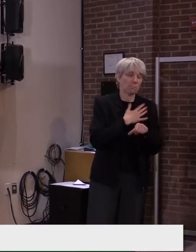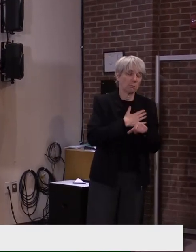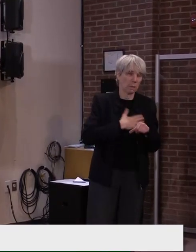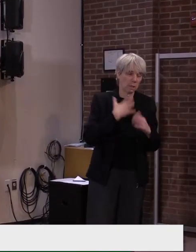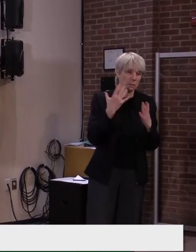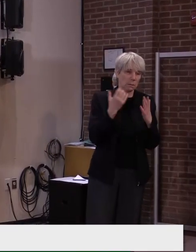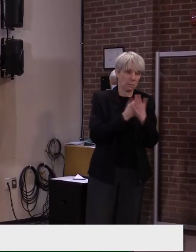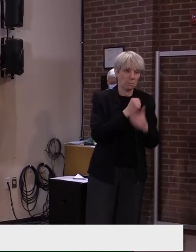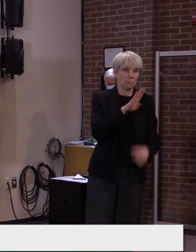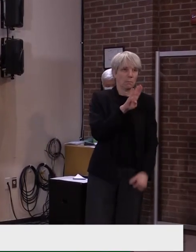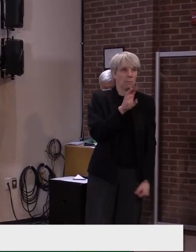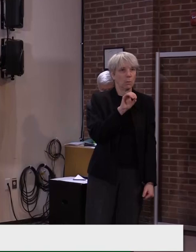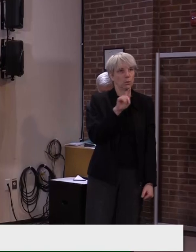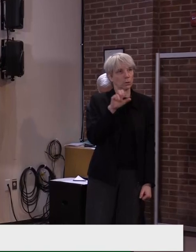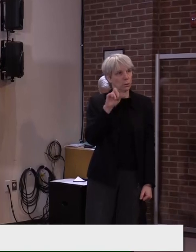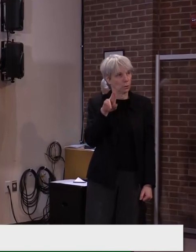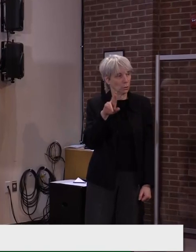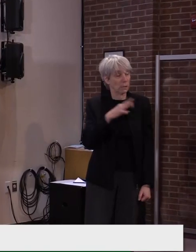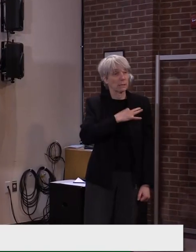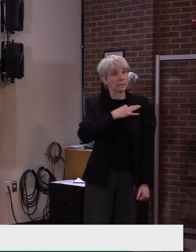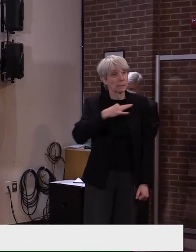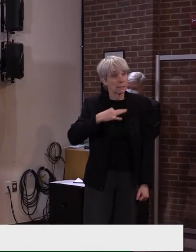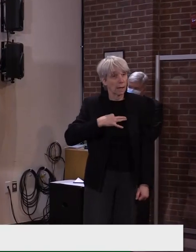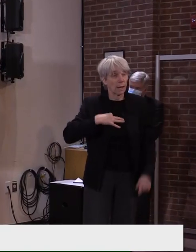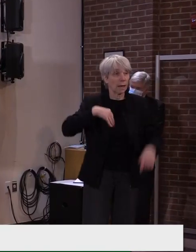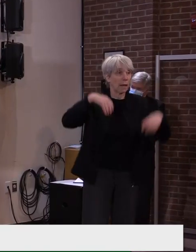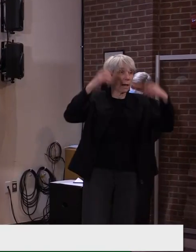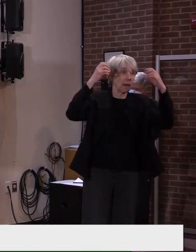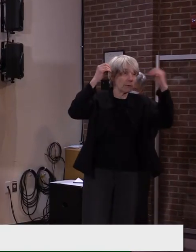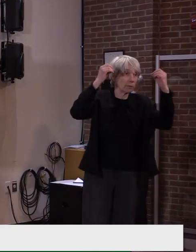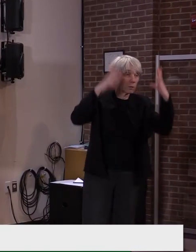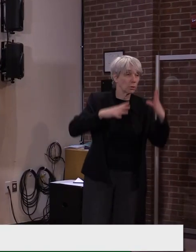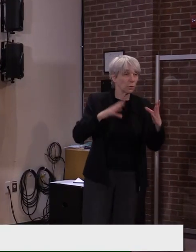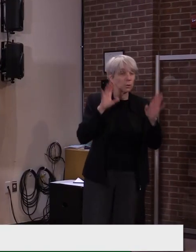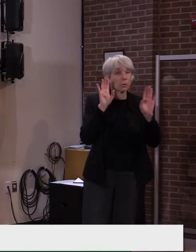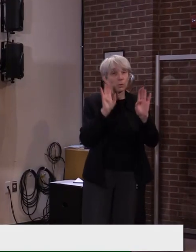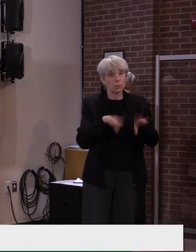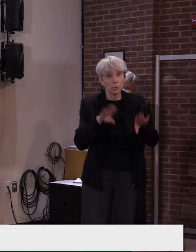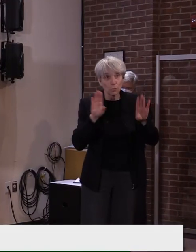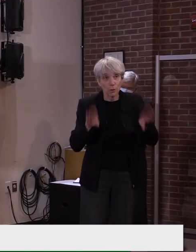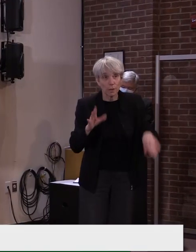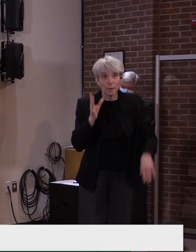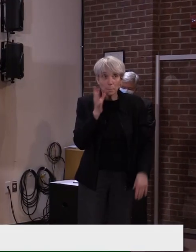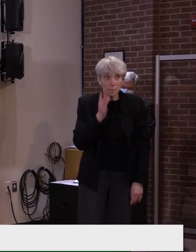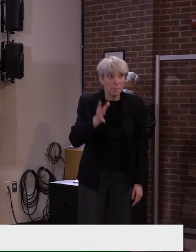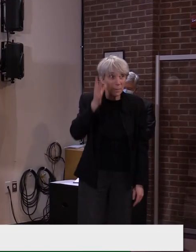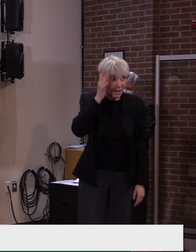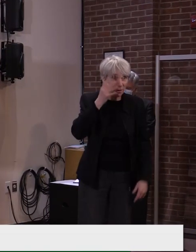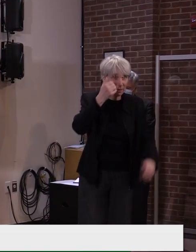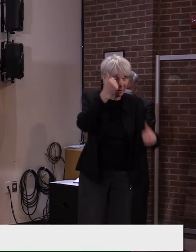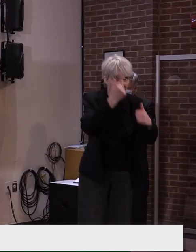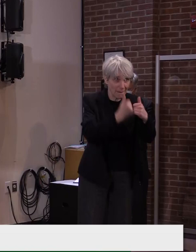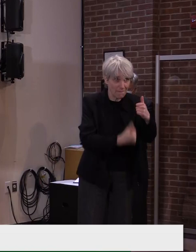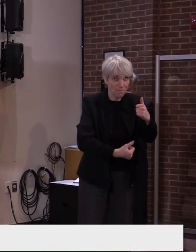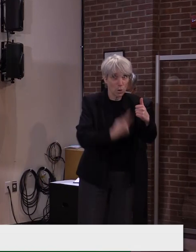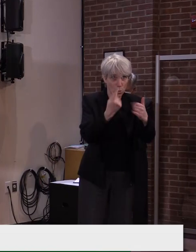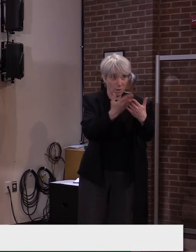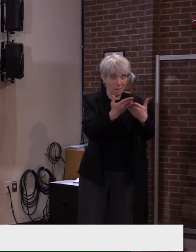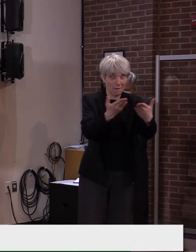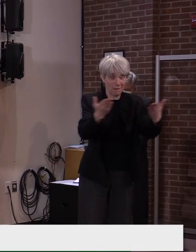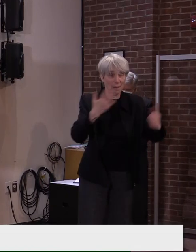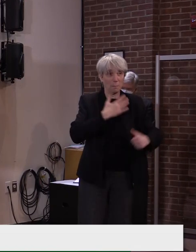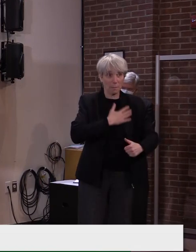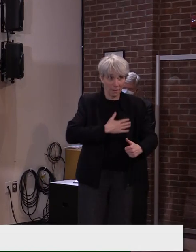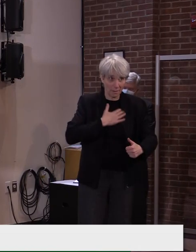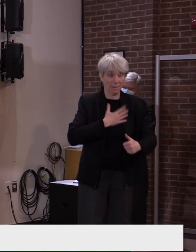it's staff, teachers, kids, parents, everyone should be focusing on getting boosted